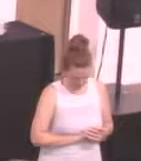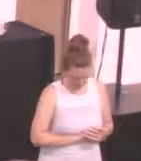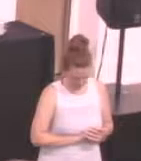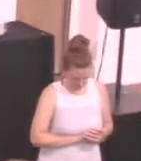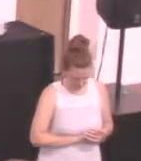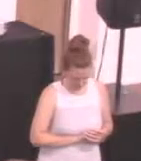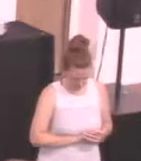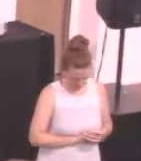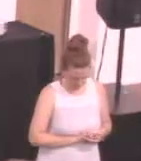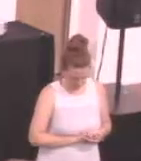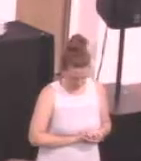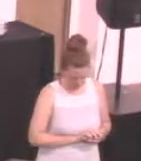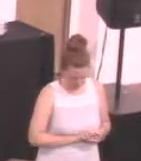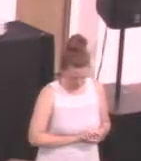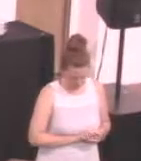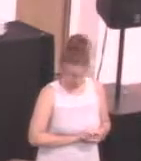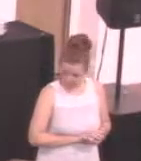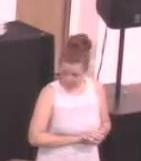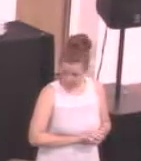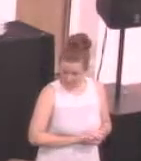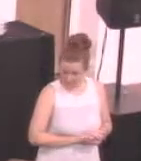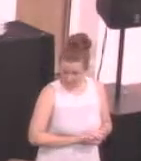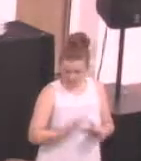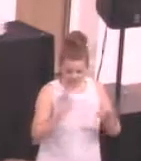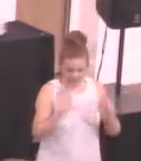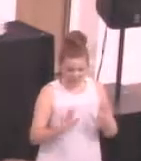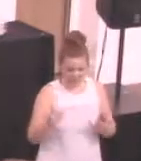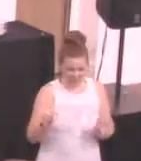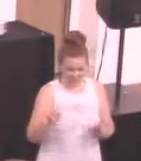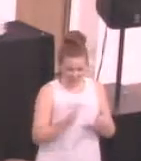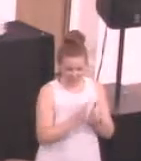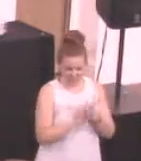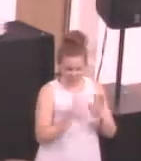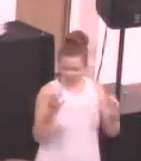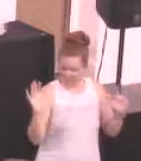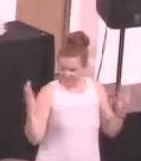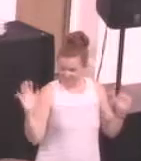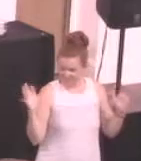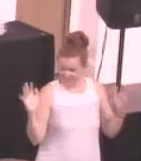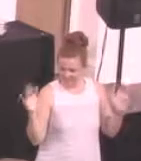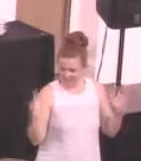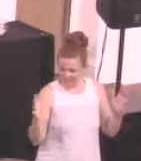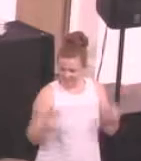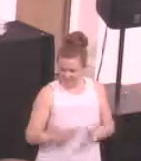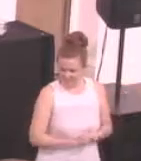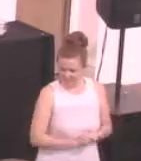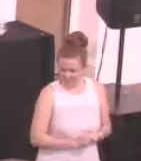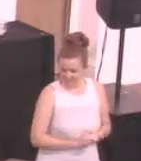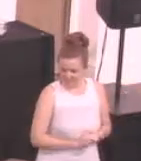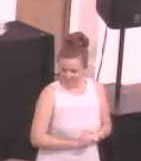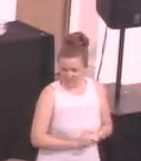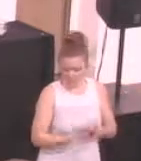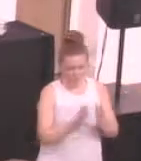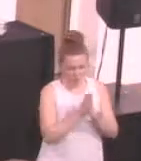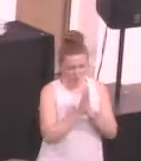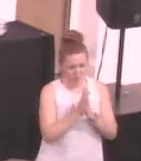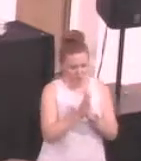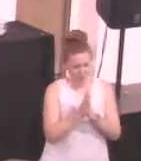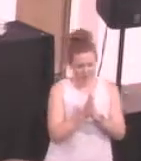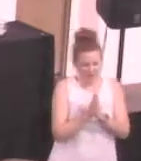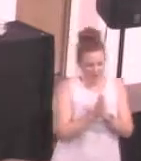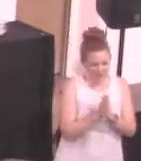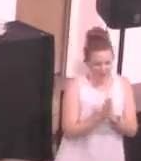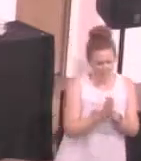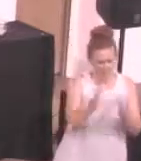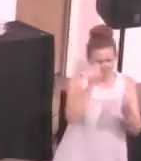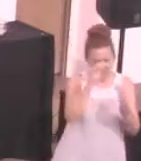And these guys are awesome. Amen. Can you give Jeff and his crew one more hand here? So let's just pray over this offering. Father, in Jesus'